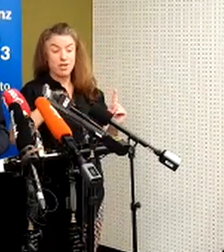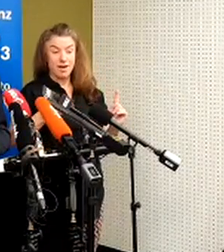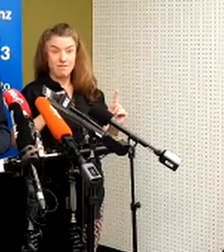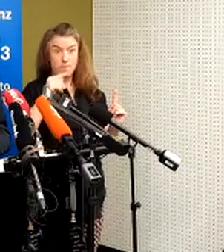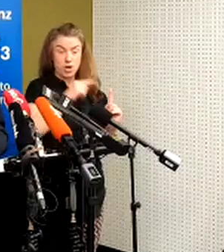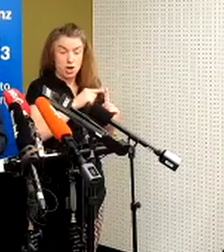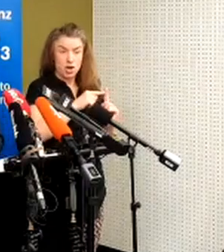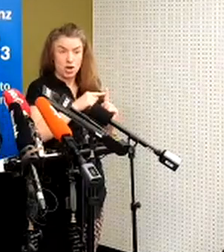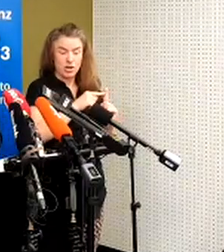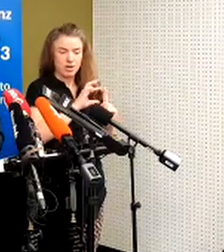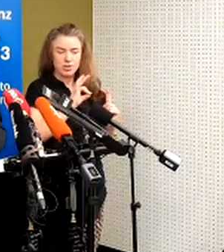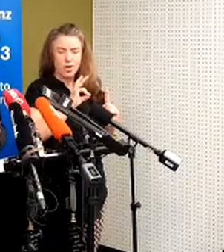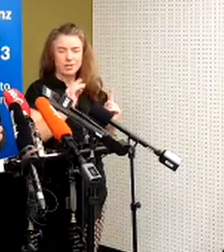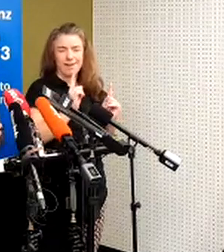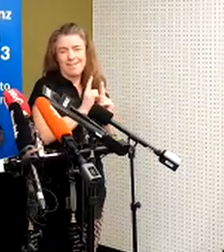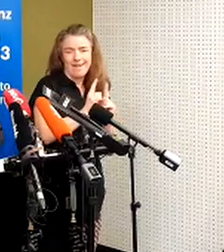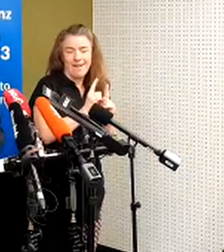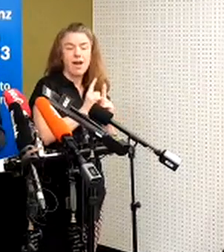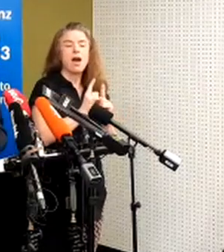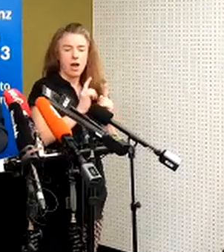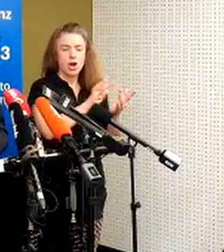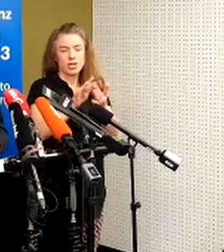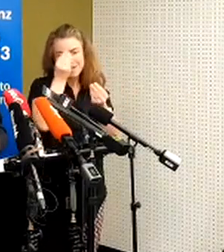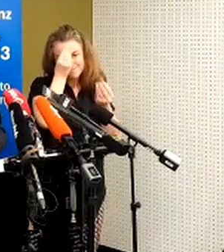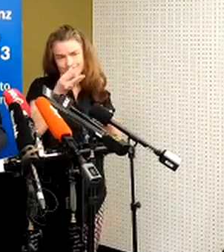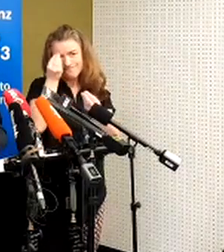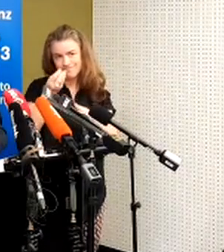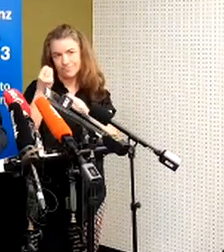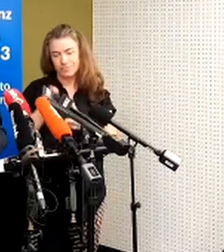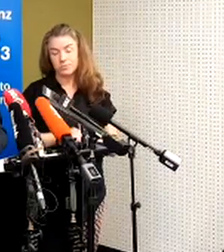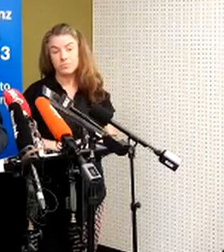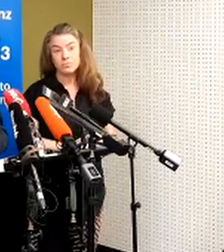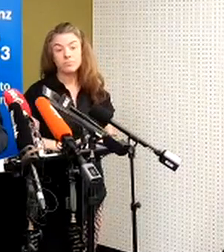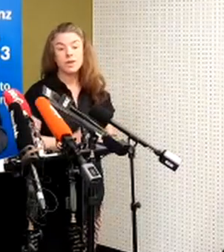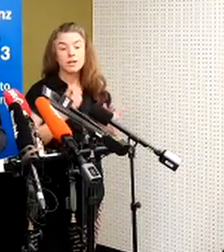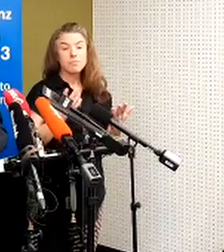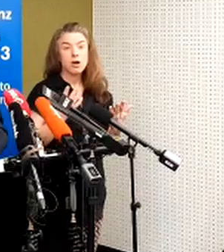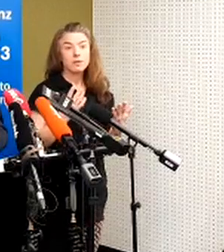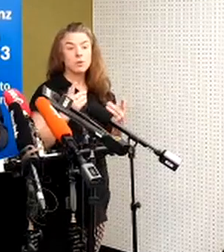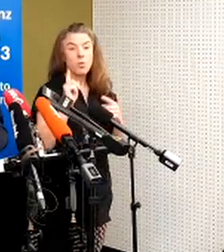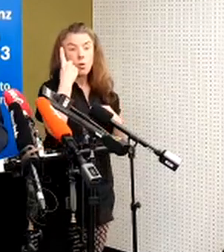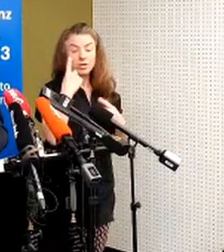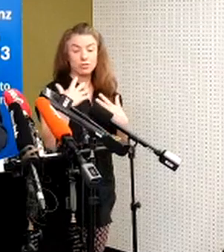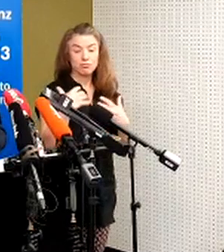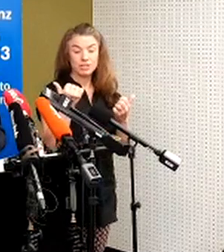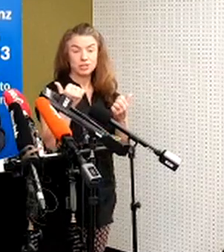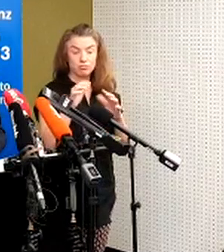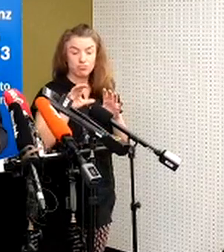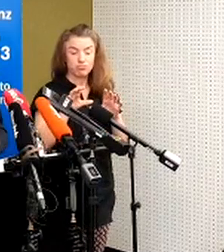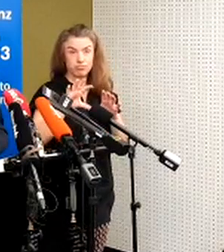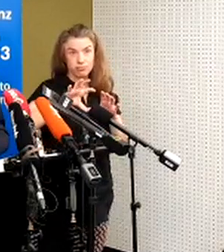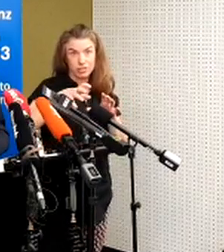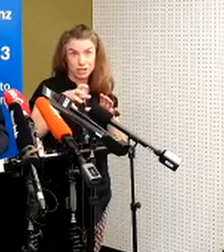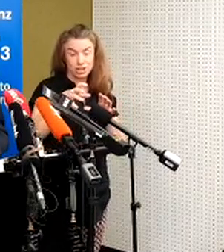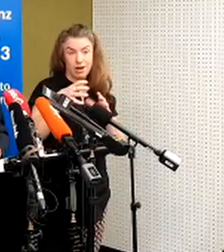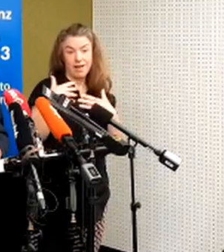and I am awaiting for that information. Recalling that our Auckland Regional Public Health Service is in the process of following up 4 cases at the moment,